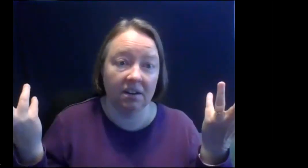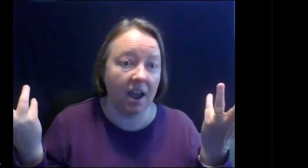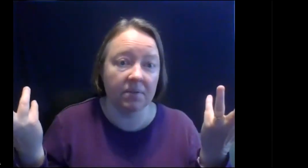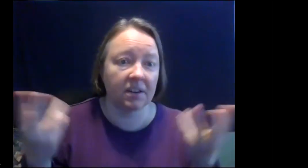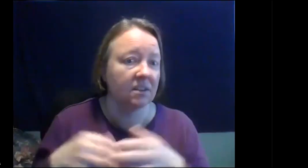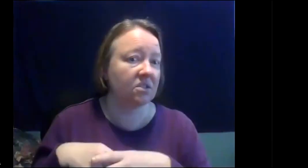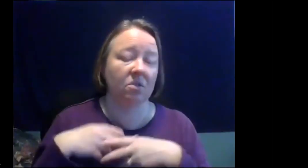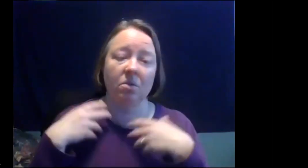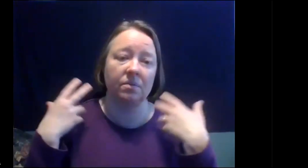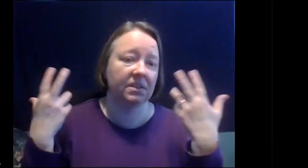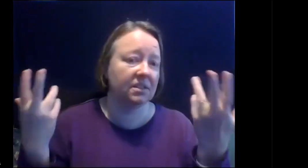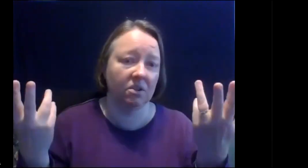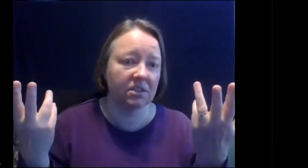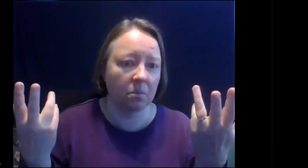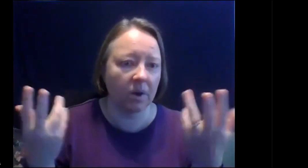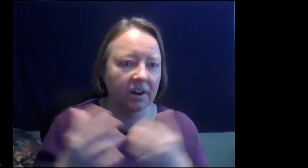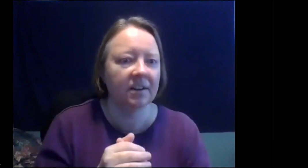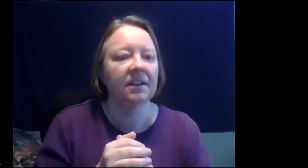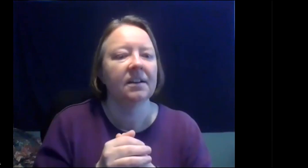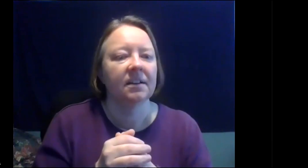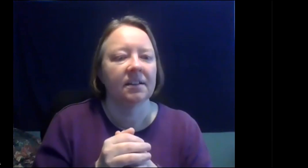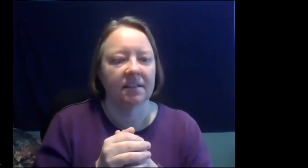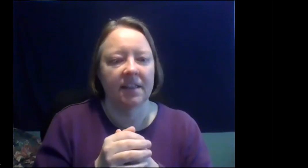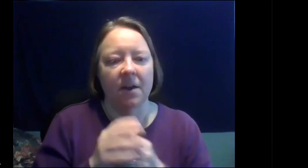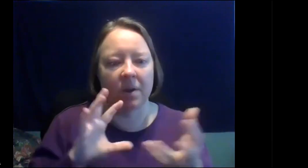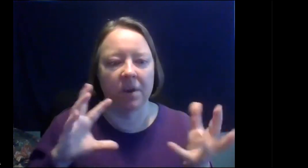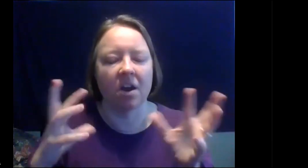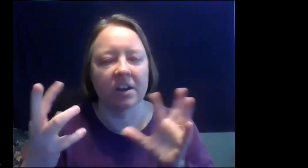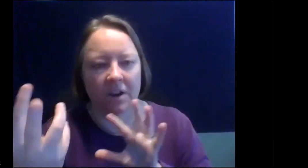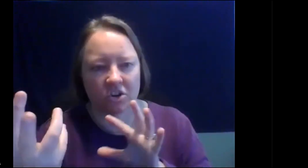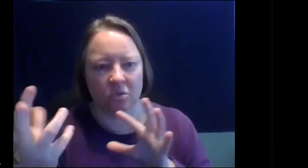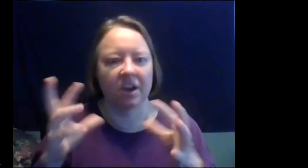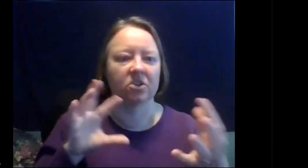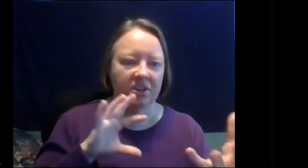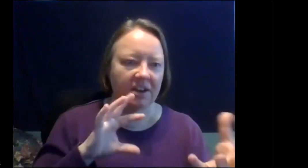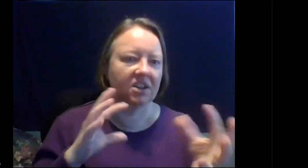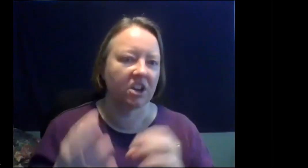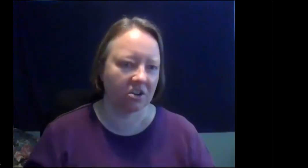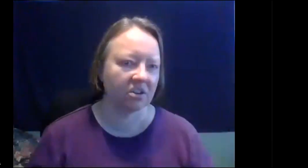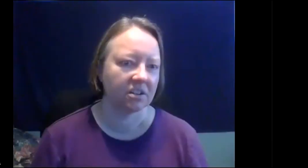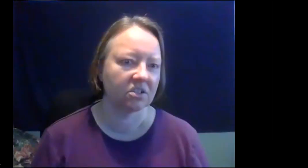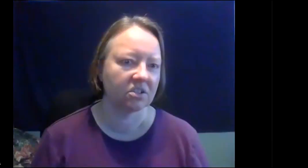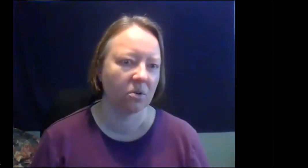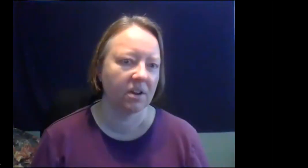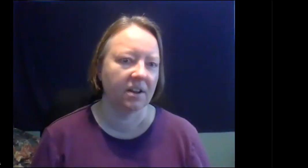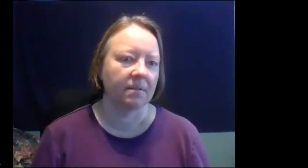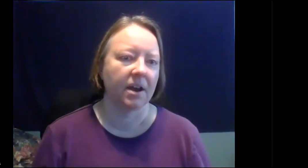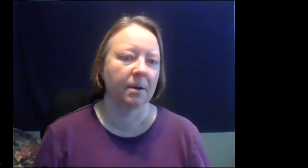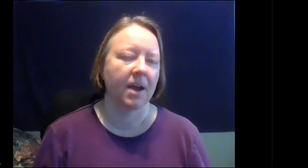disability advocates, or if it's, somewhere, that we all can make sure we understand each other. So